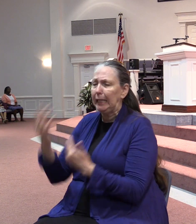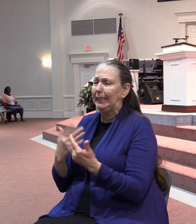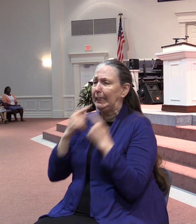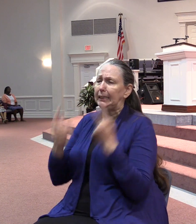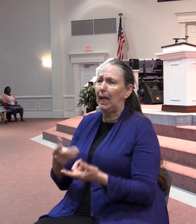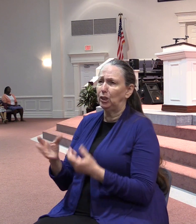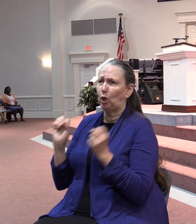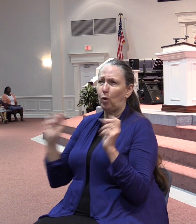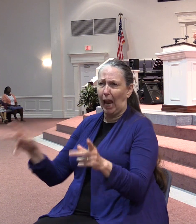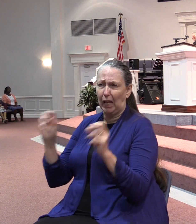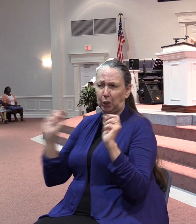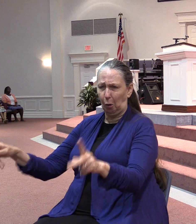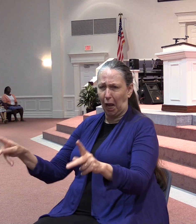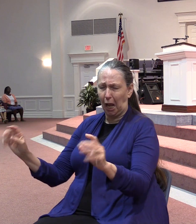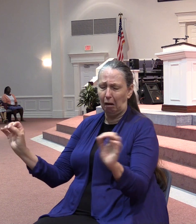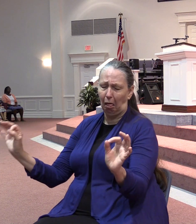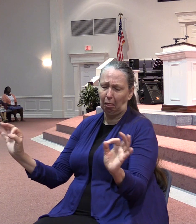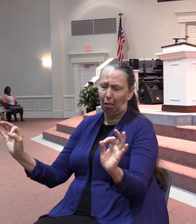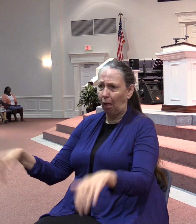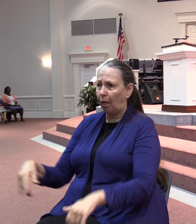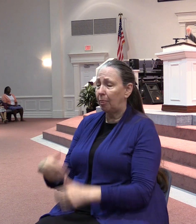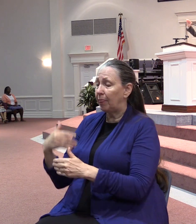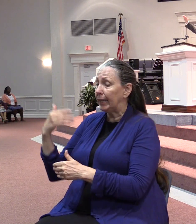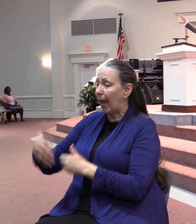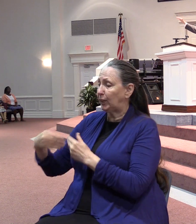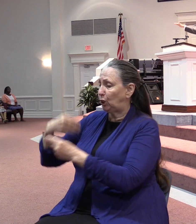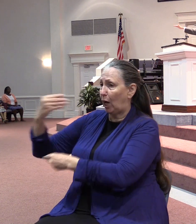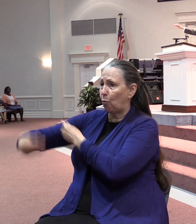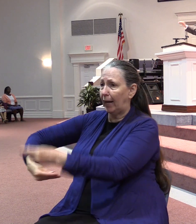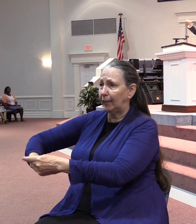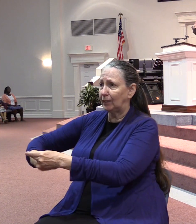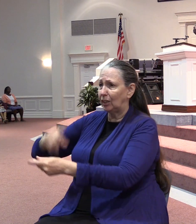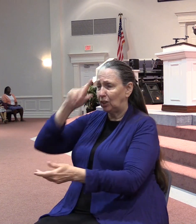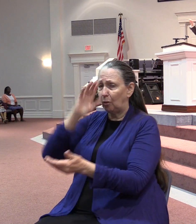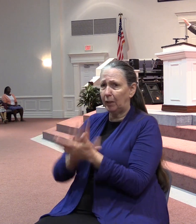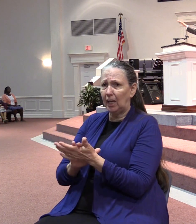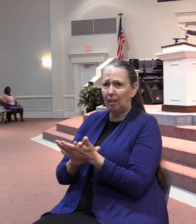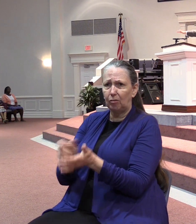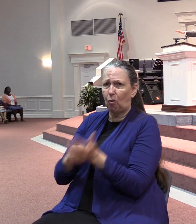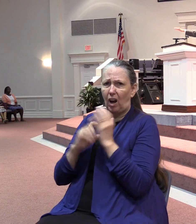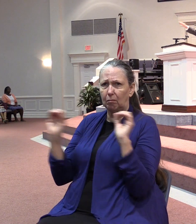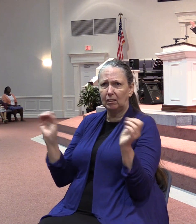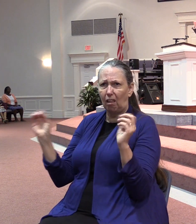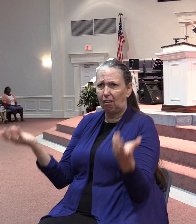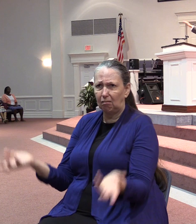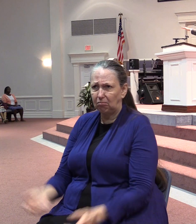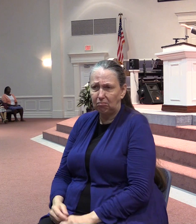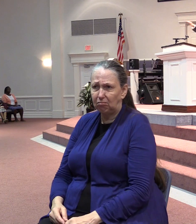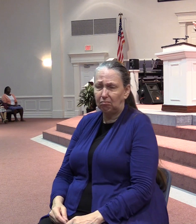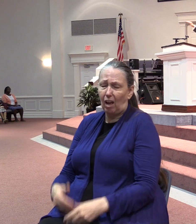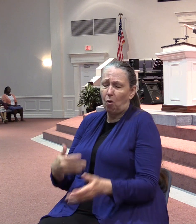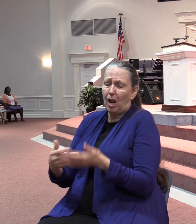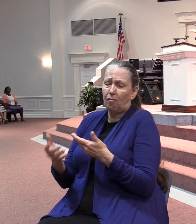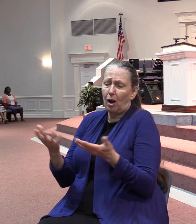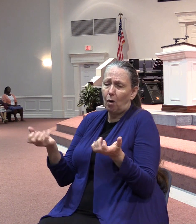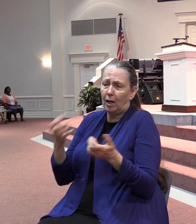I don't want to make it convenient for the next generation to believe less, expect less, and